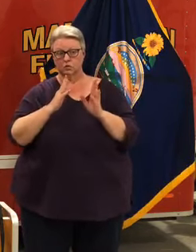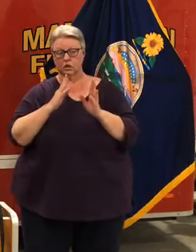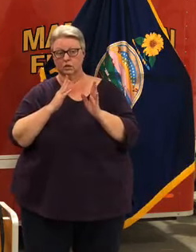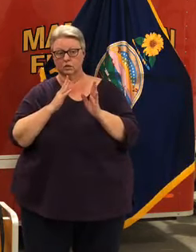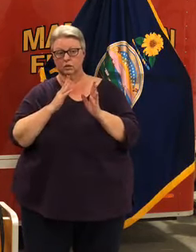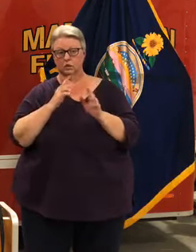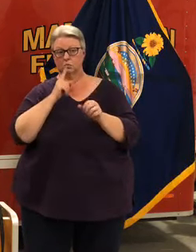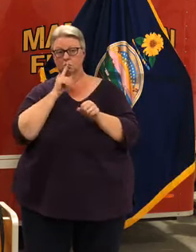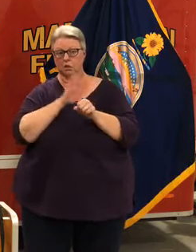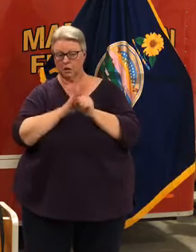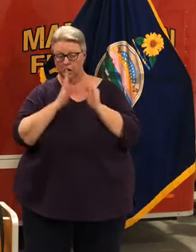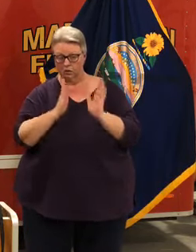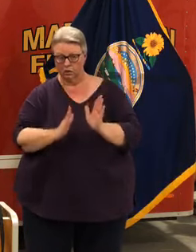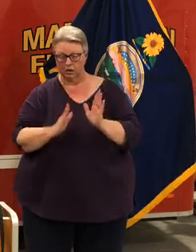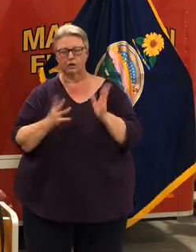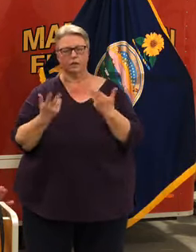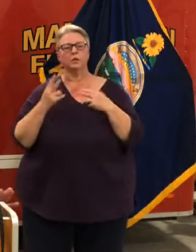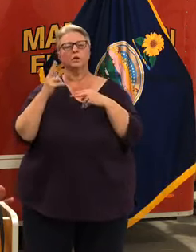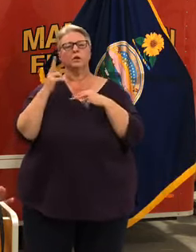but construction